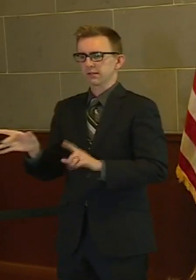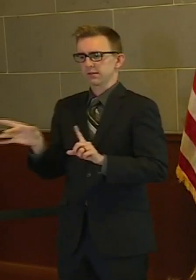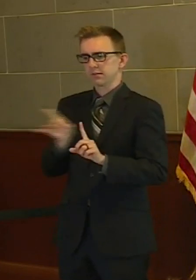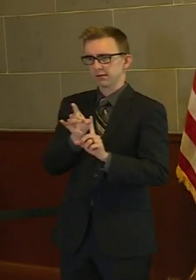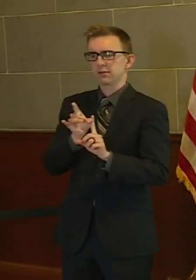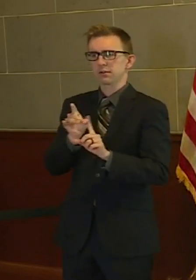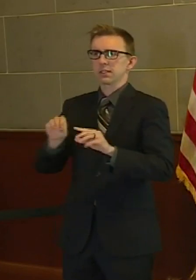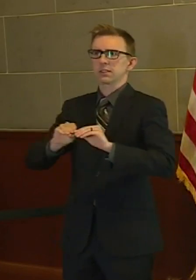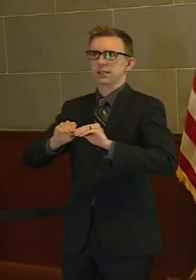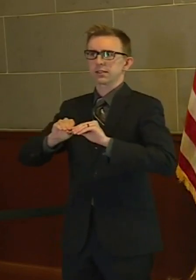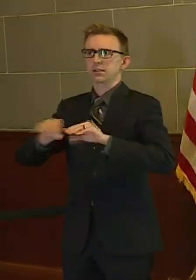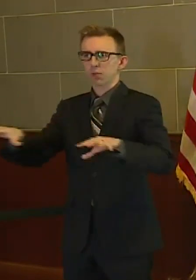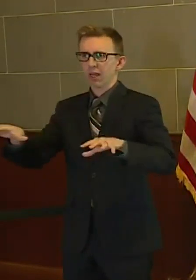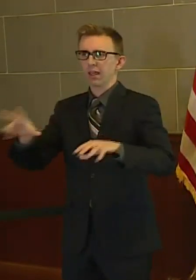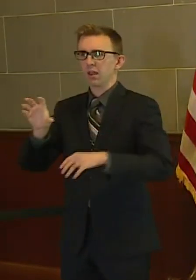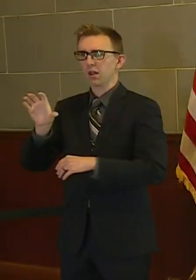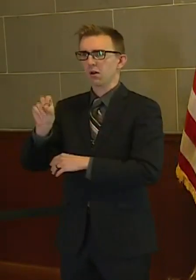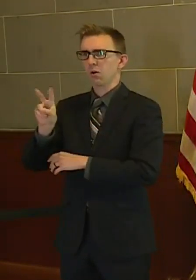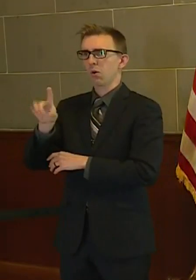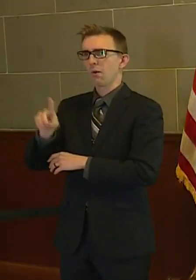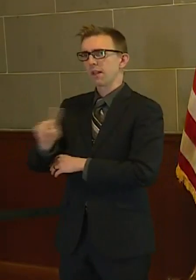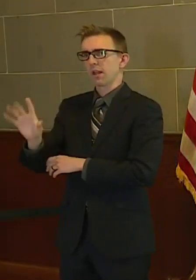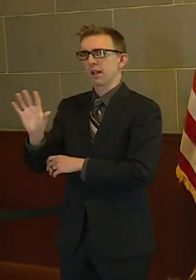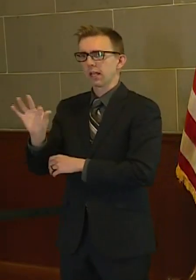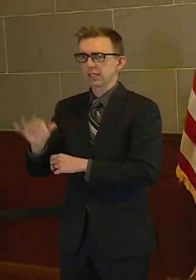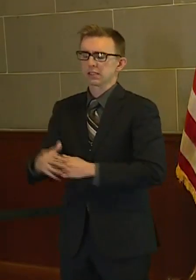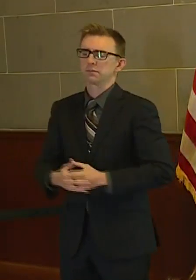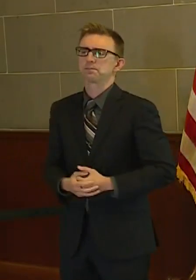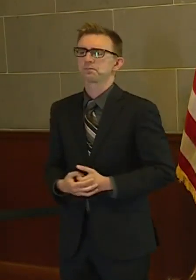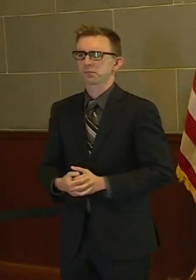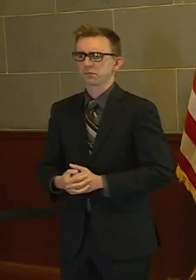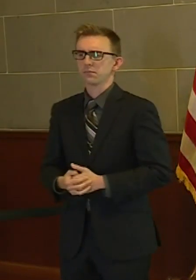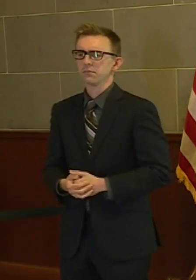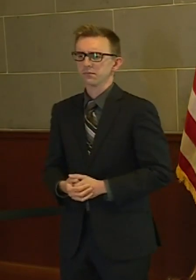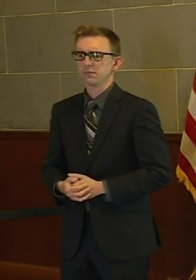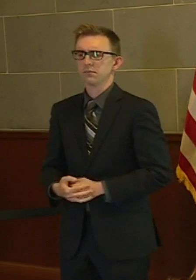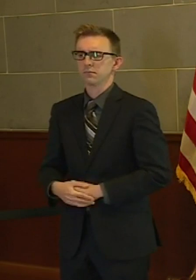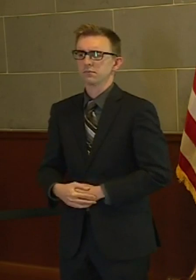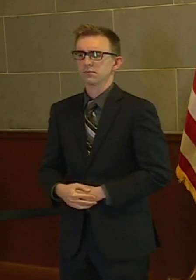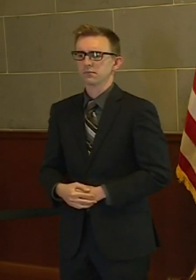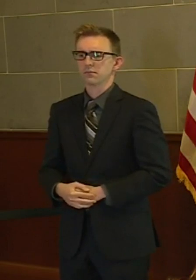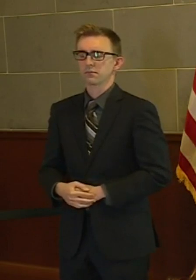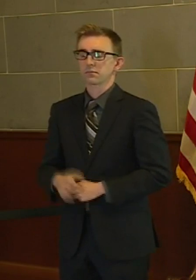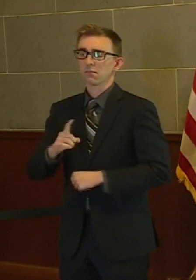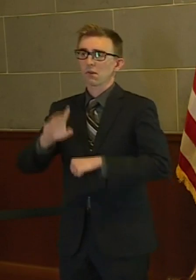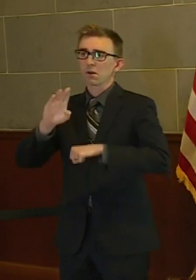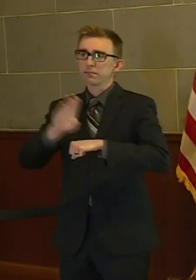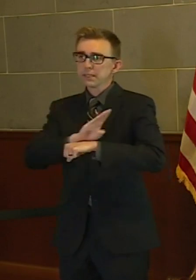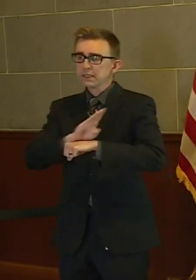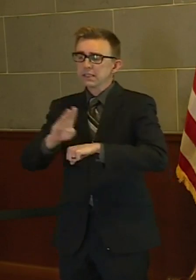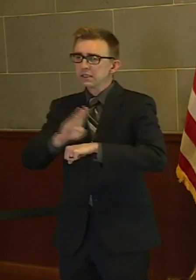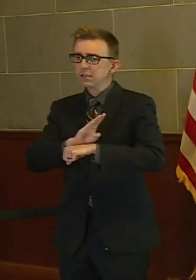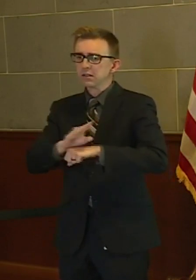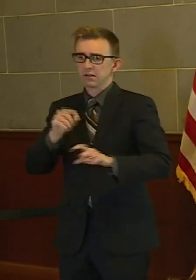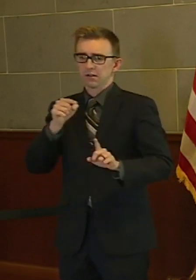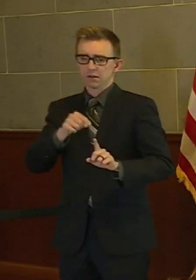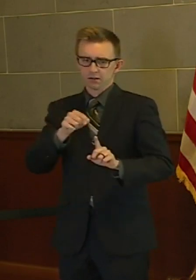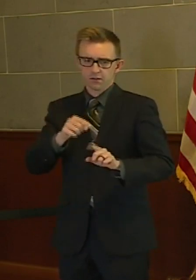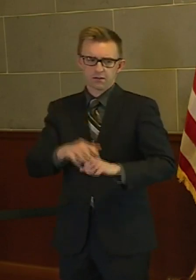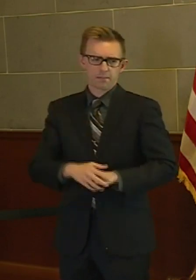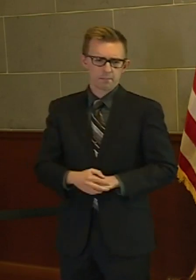contracting and spreading COVID-19. As far as businesses,